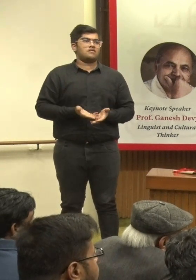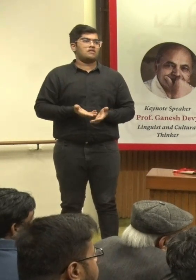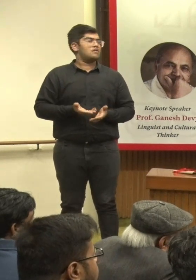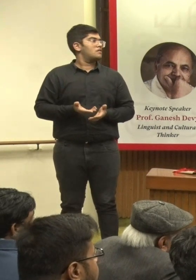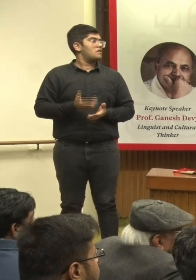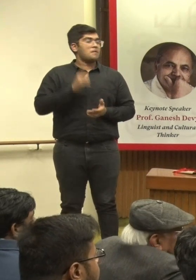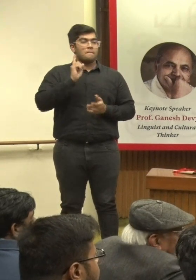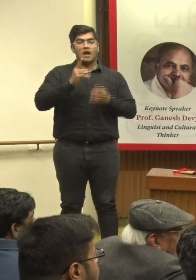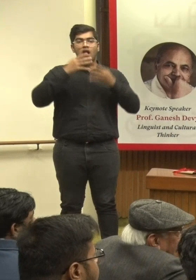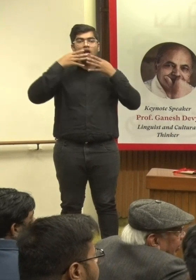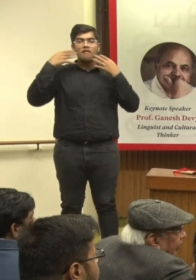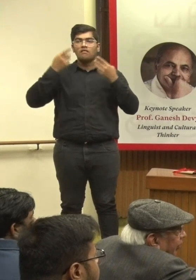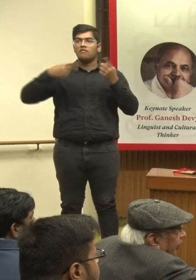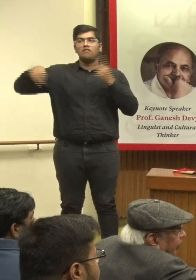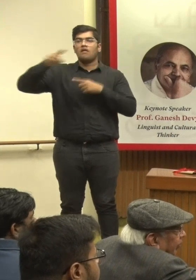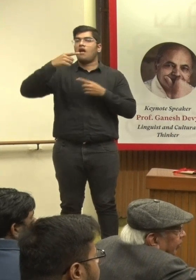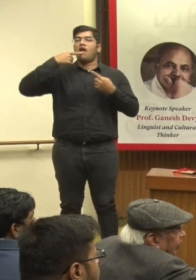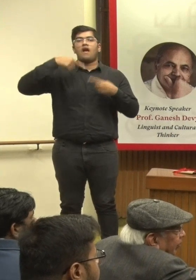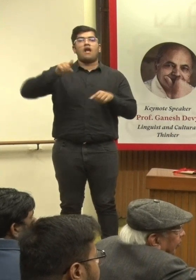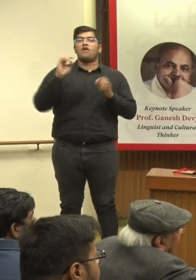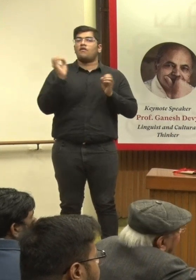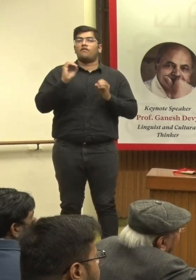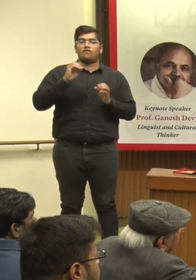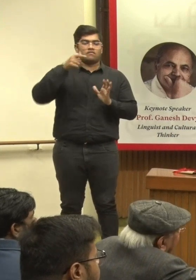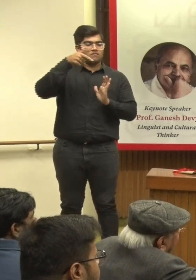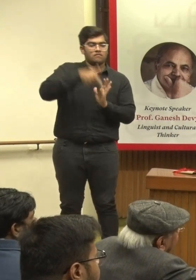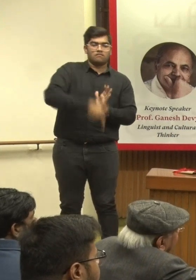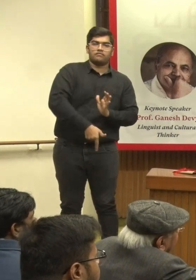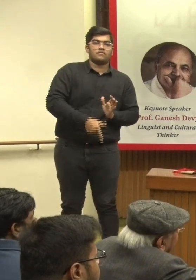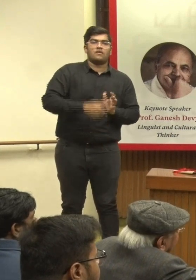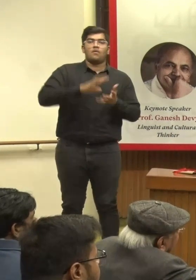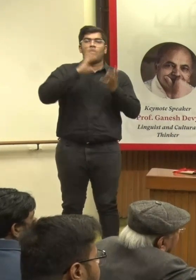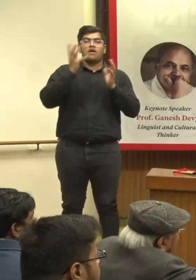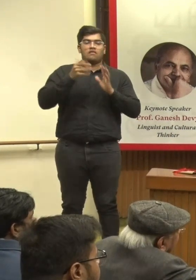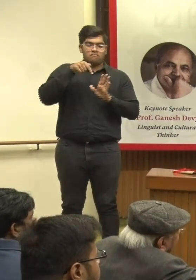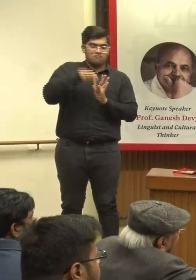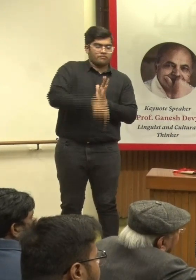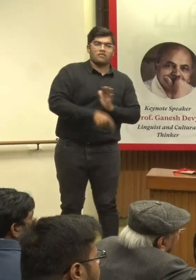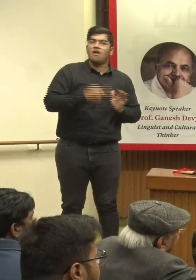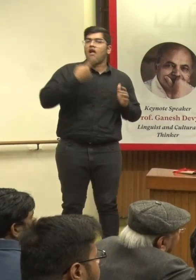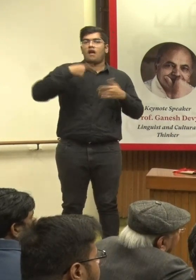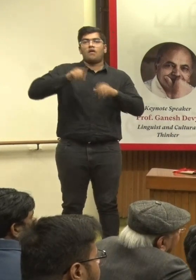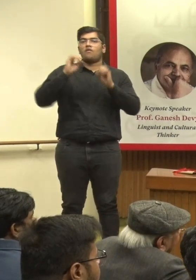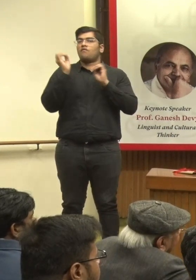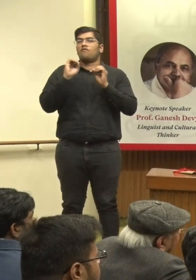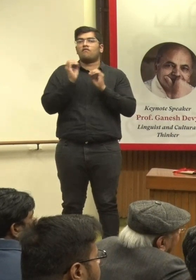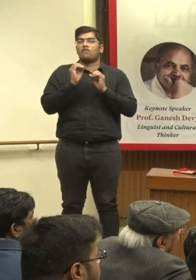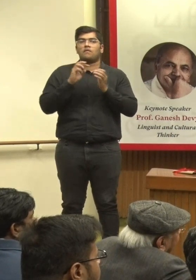But the Adivasis are not allowed to drill holes in the earth, which means they shall not have